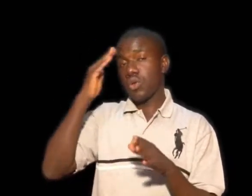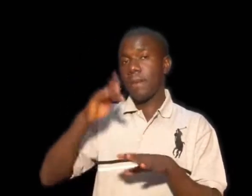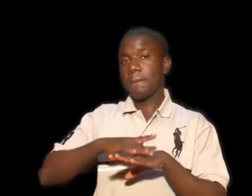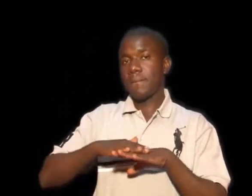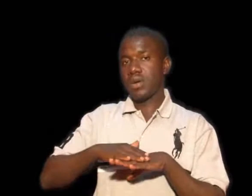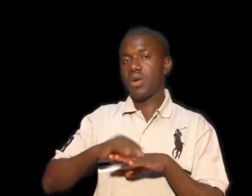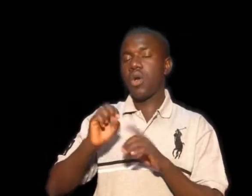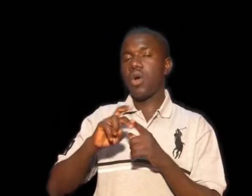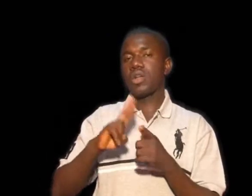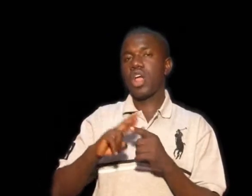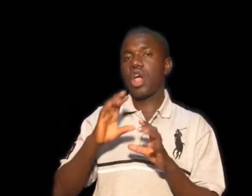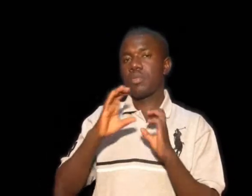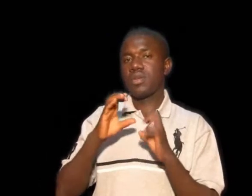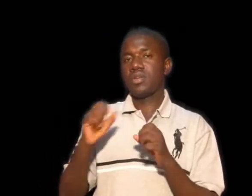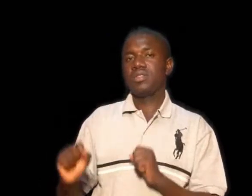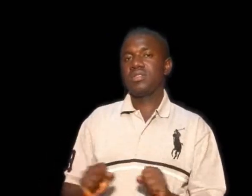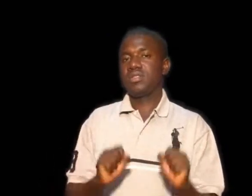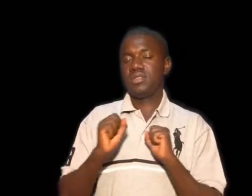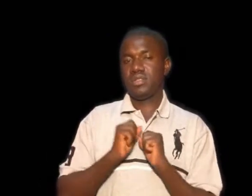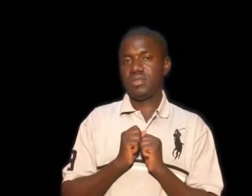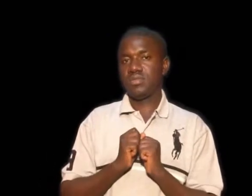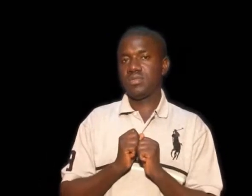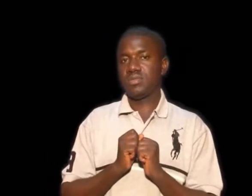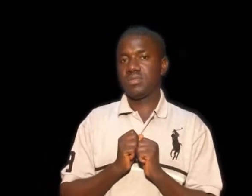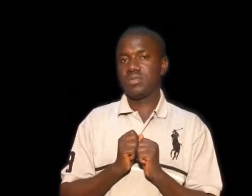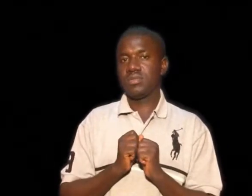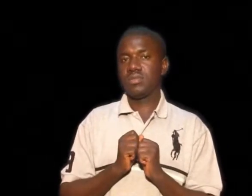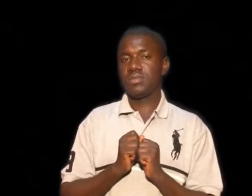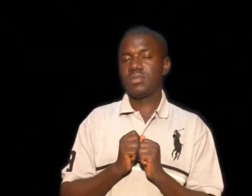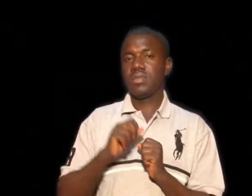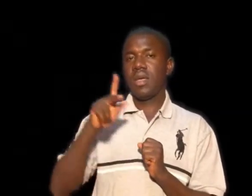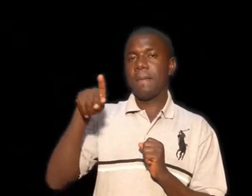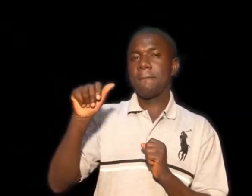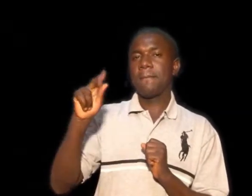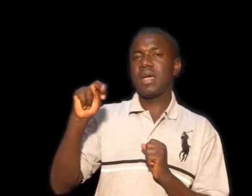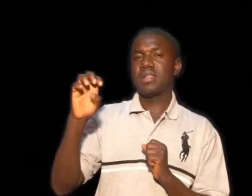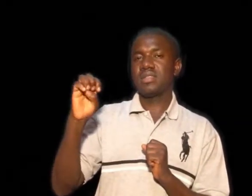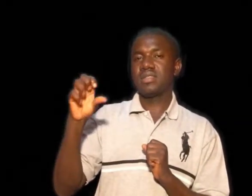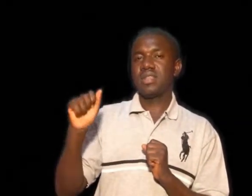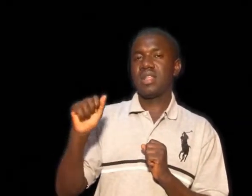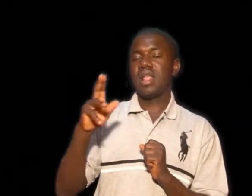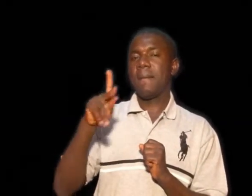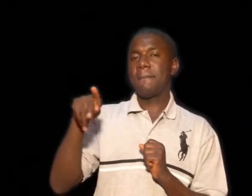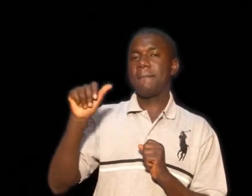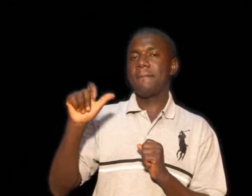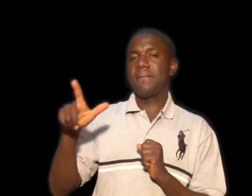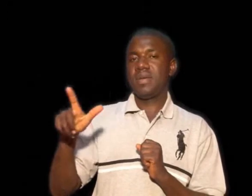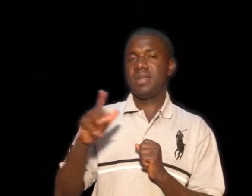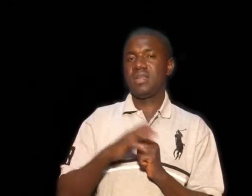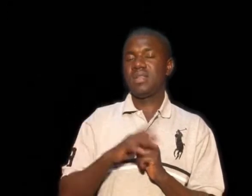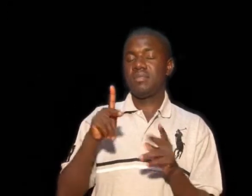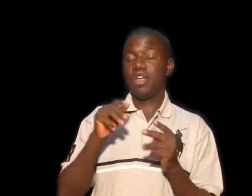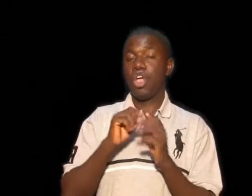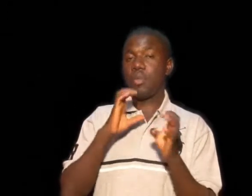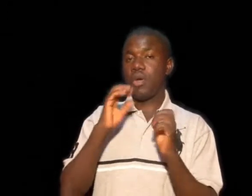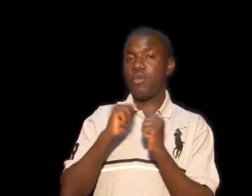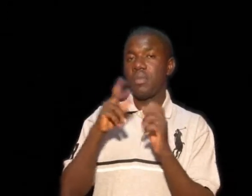communication system. Print on palm. The person communicating with the person who is